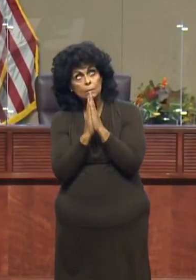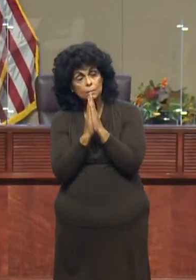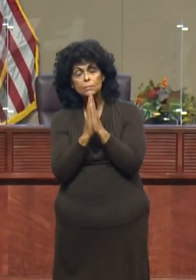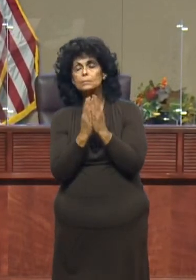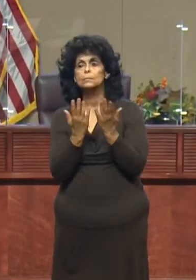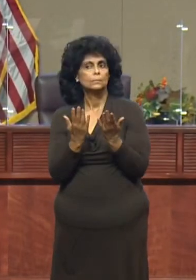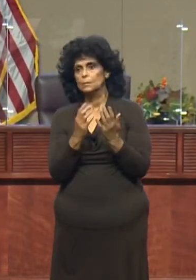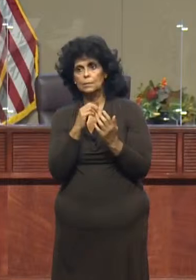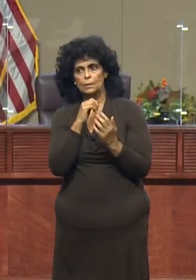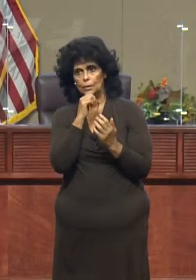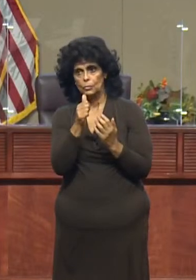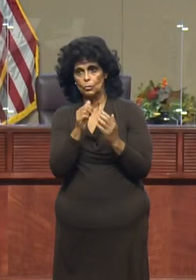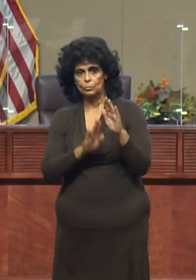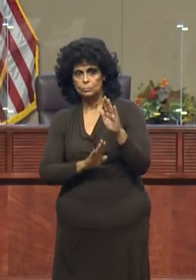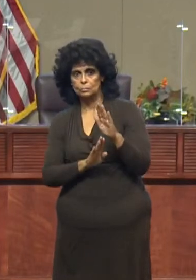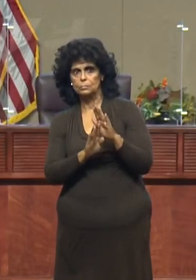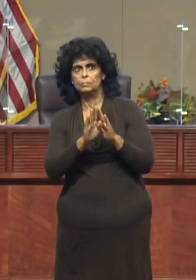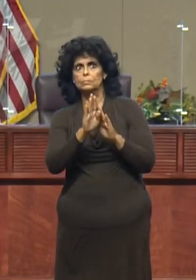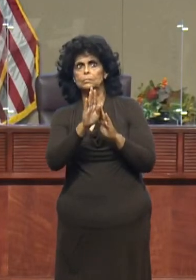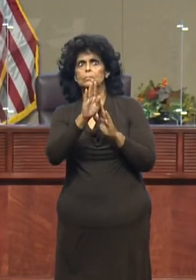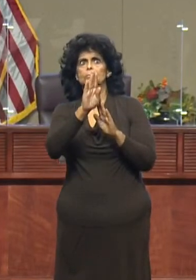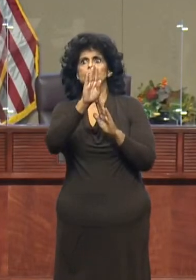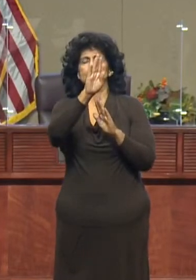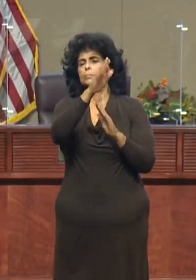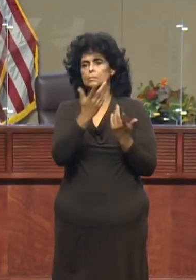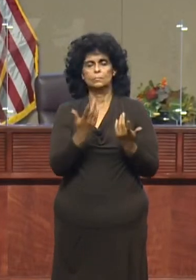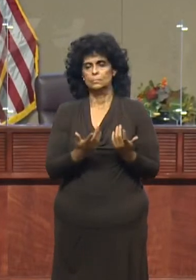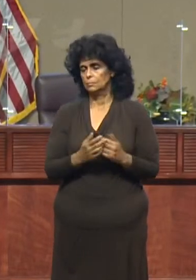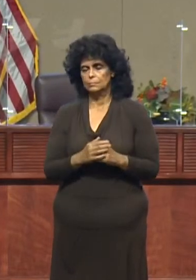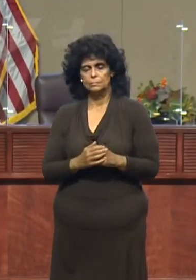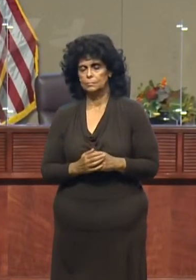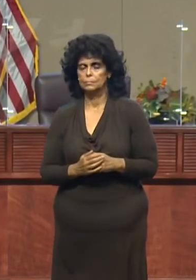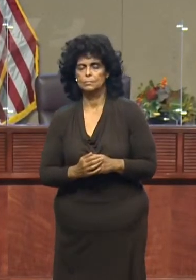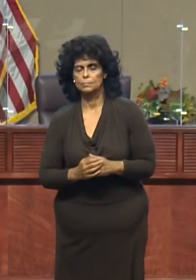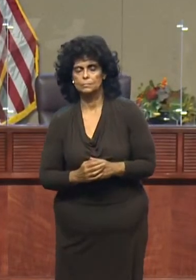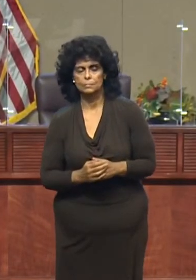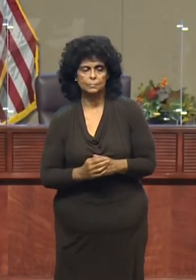de que no haya un número elevado de casos.